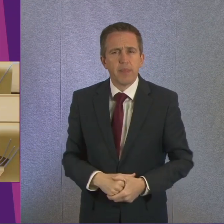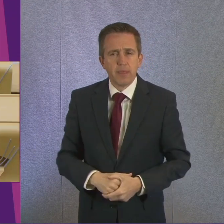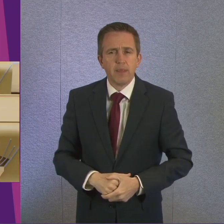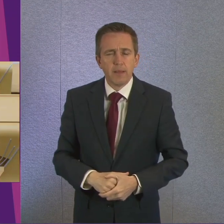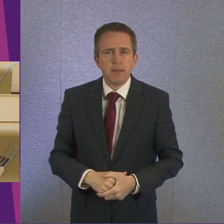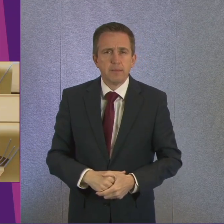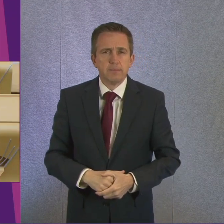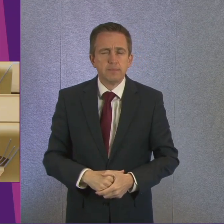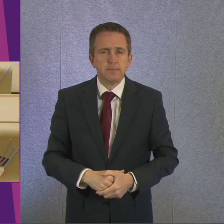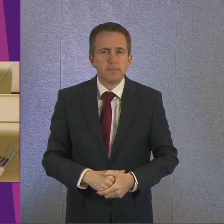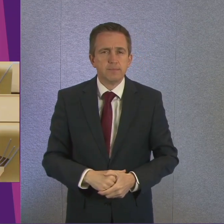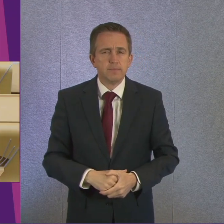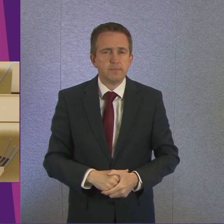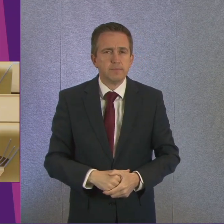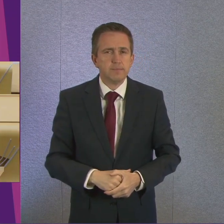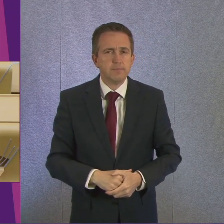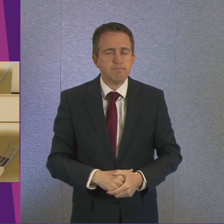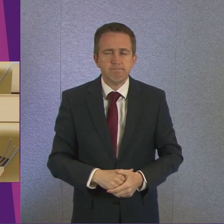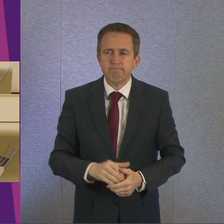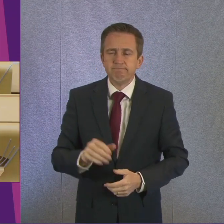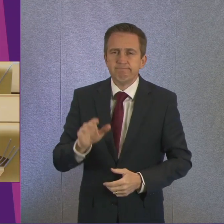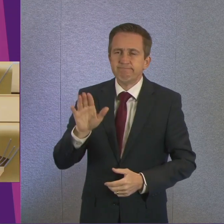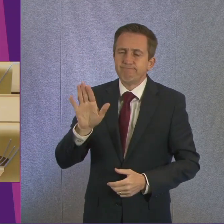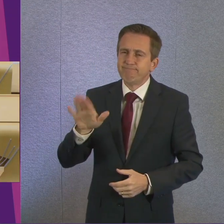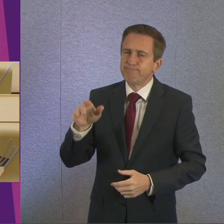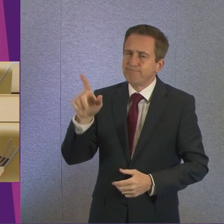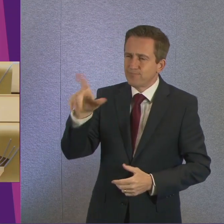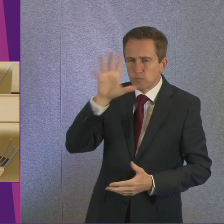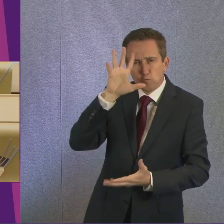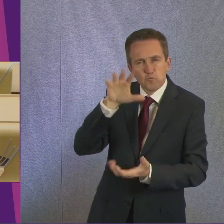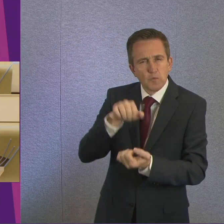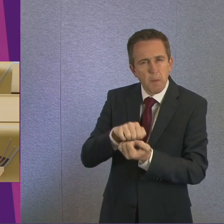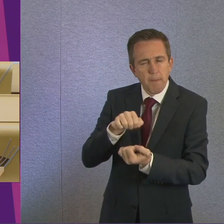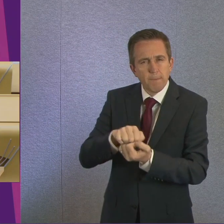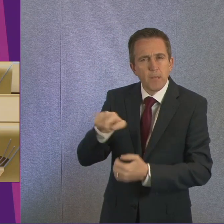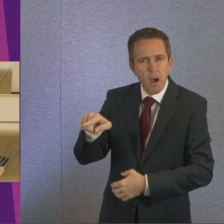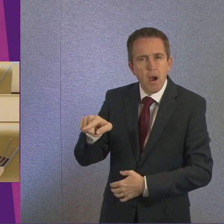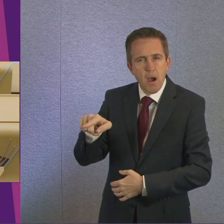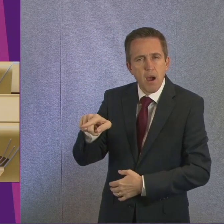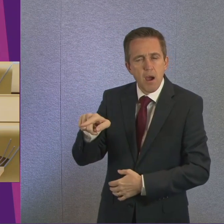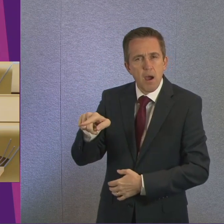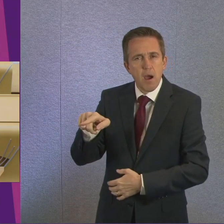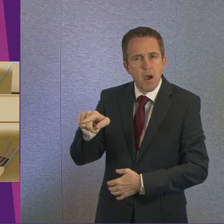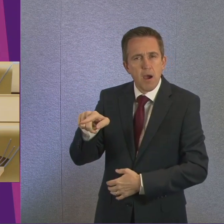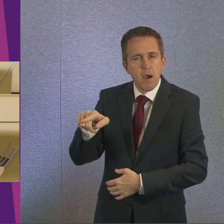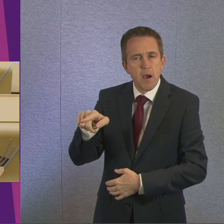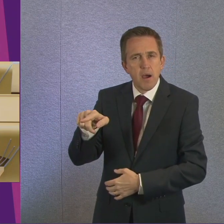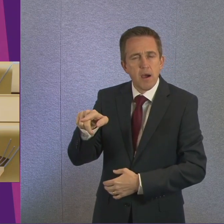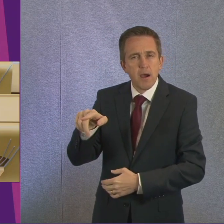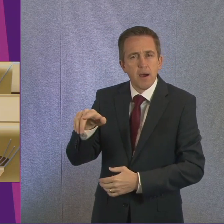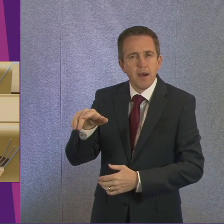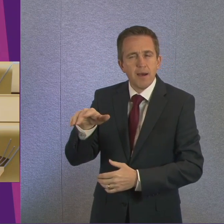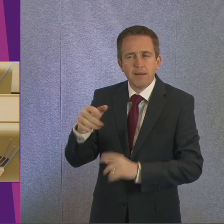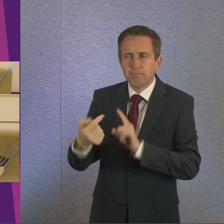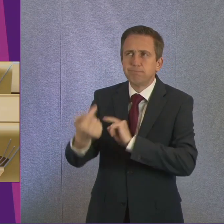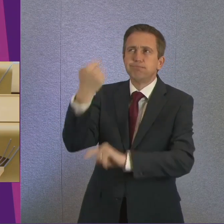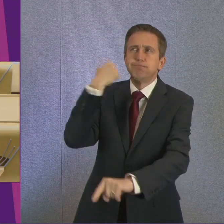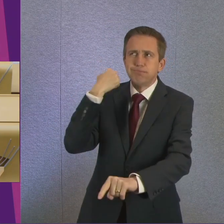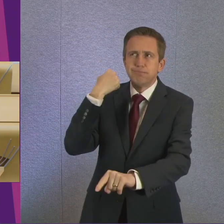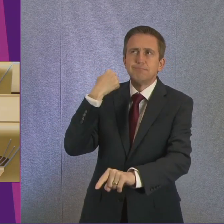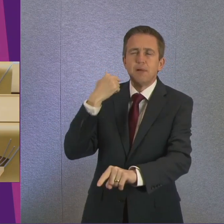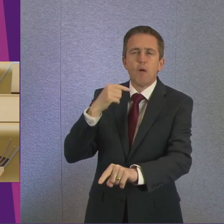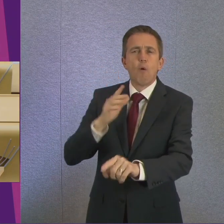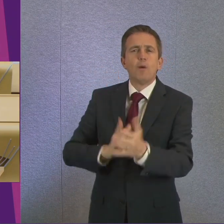Secretary. So I'm sure Ms Johnson will remember that at the very start of this, when we were in what we described as